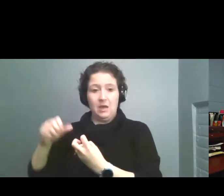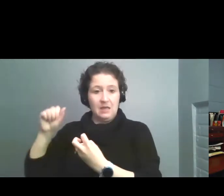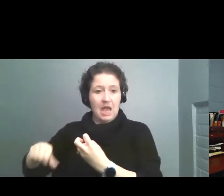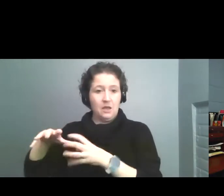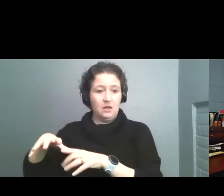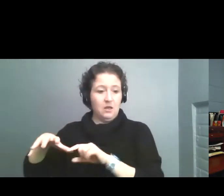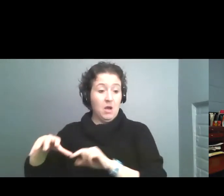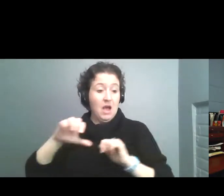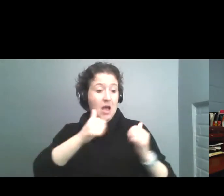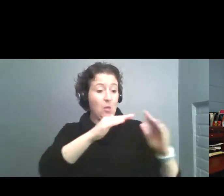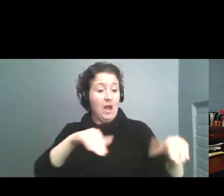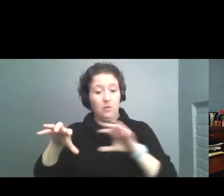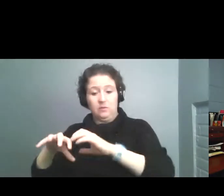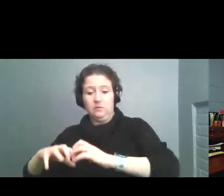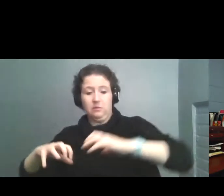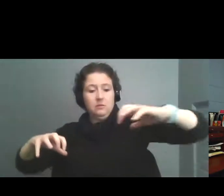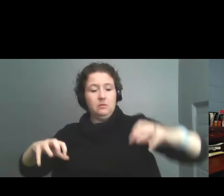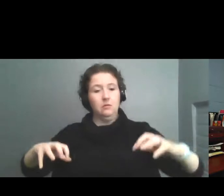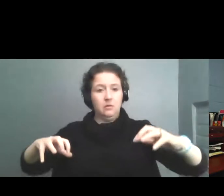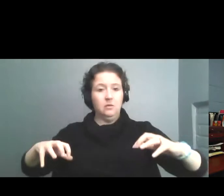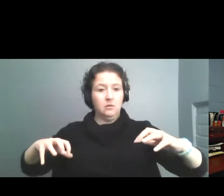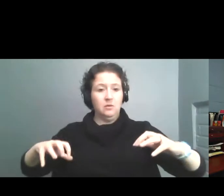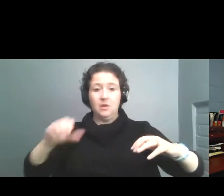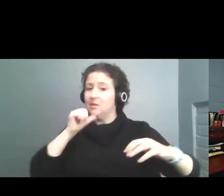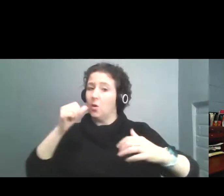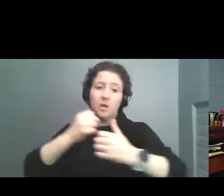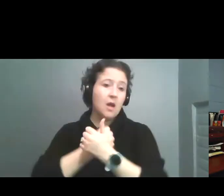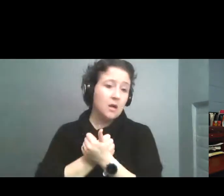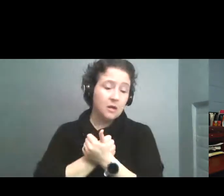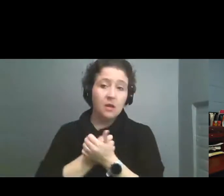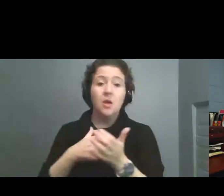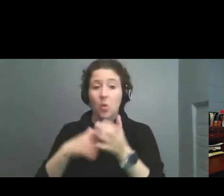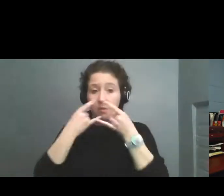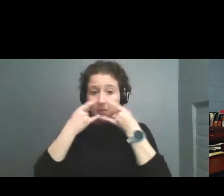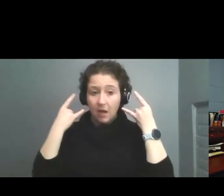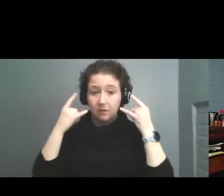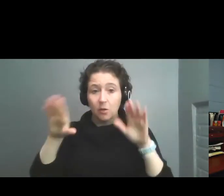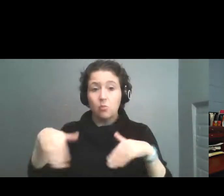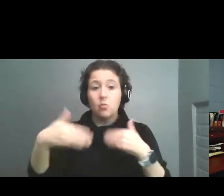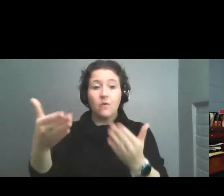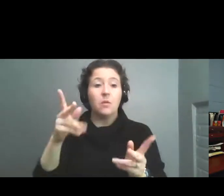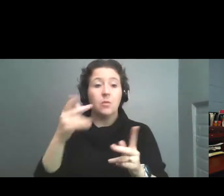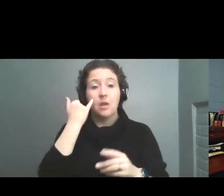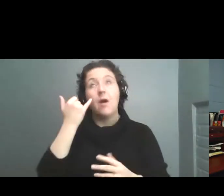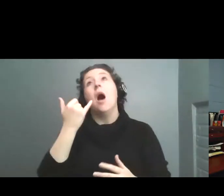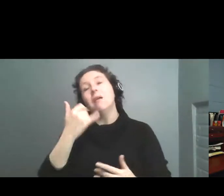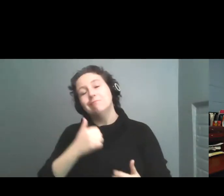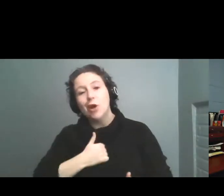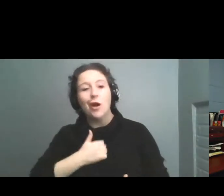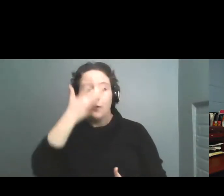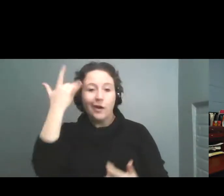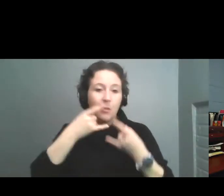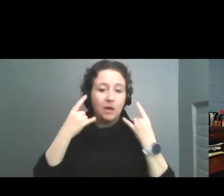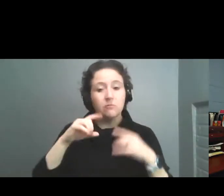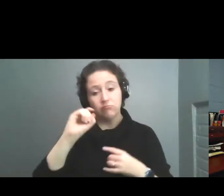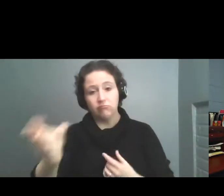away from other families. Skip the hugs, require masks, and provide them for those who might forget them. If you're